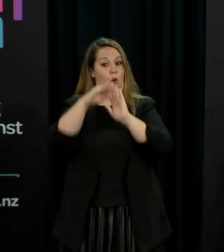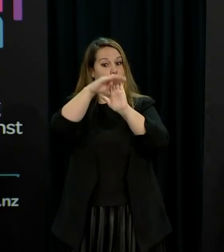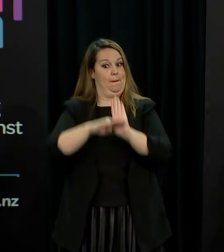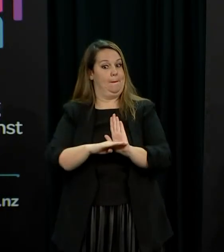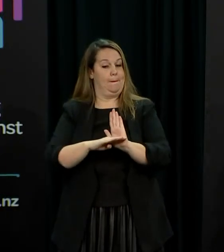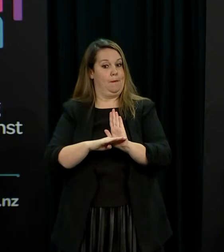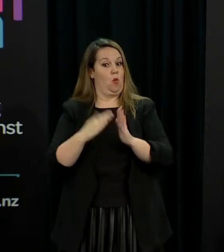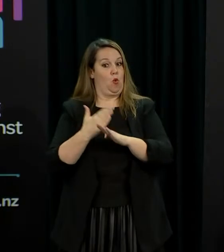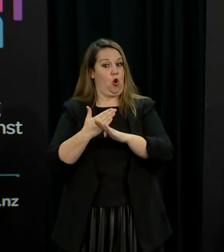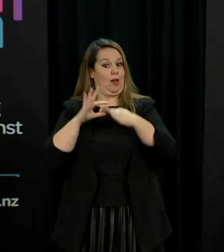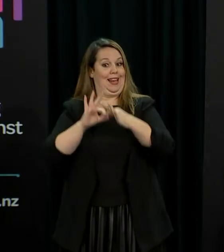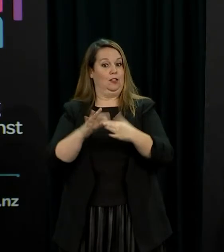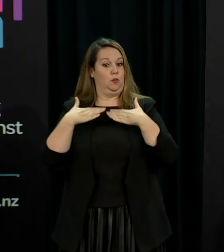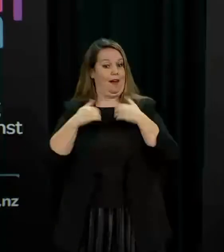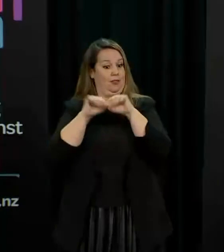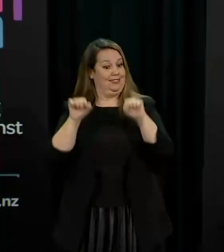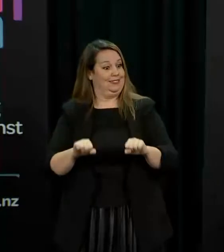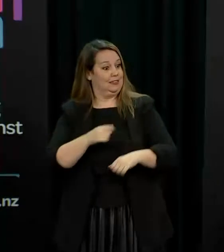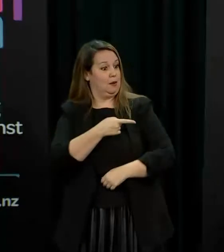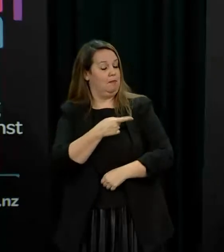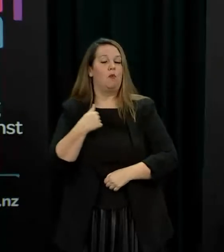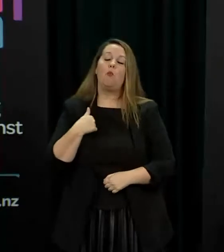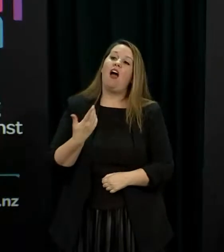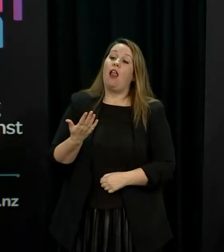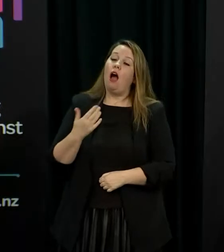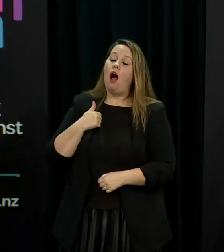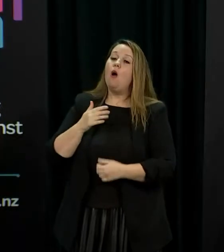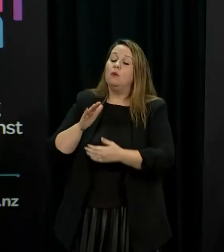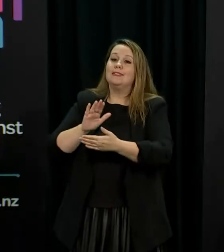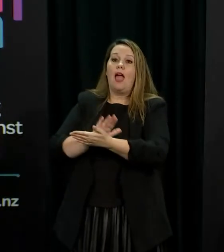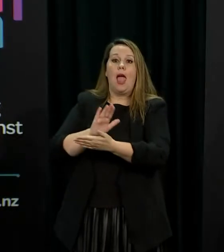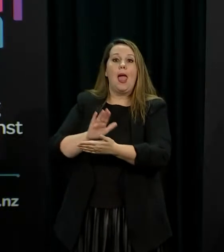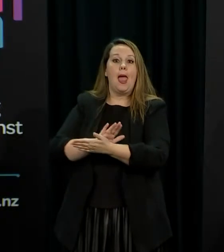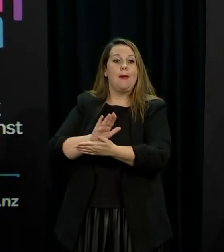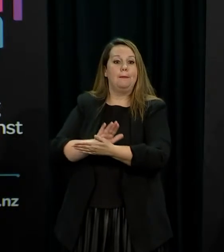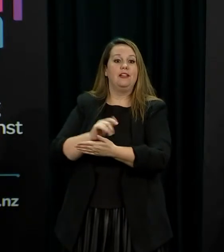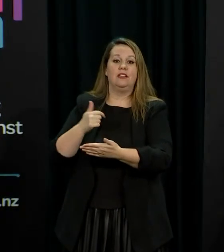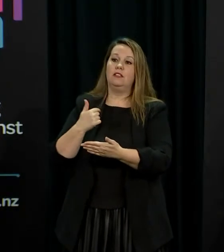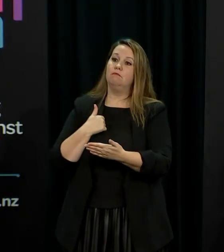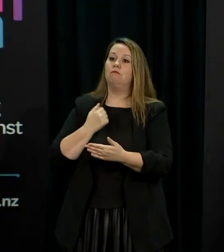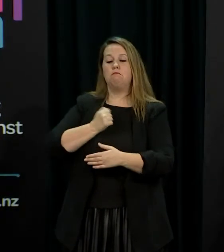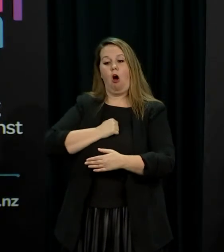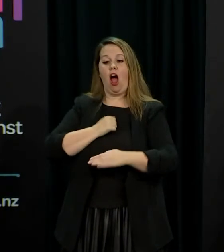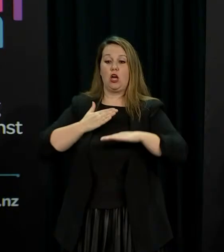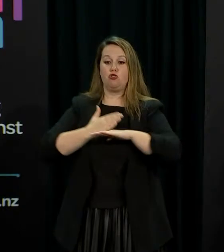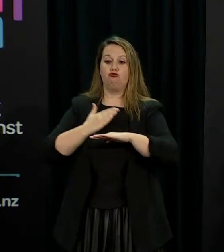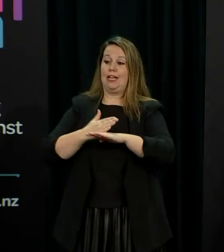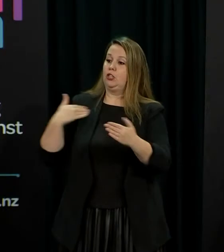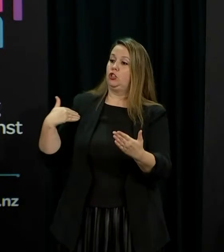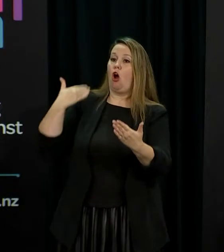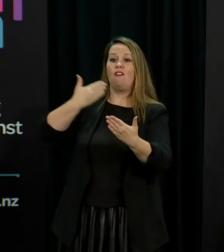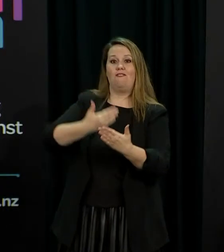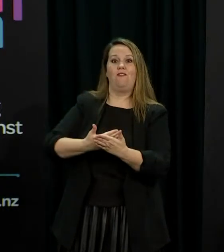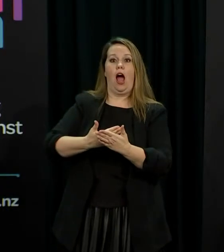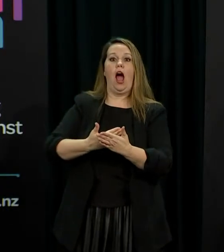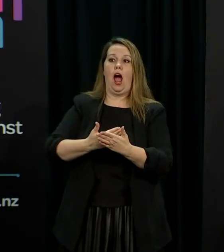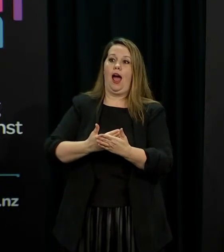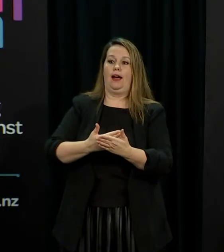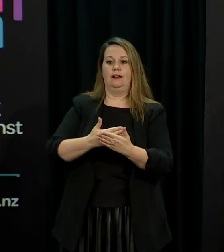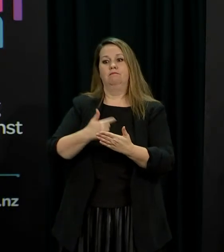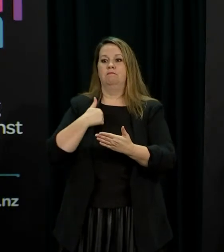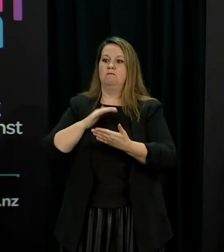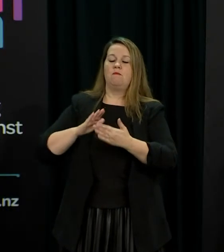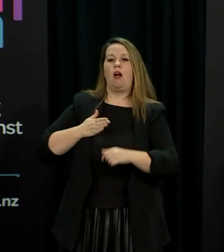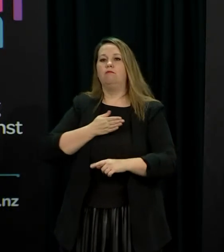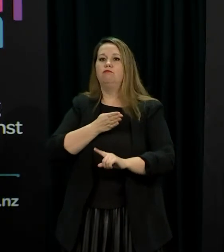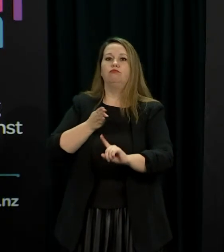I've had, and felt that was, if I look at my career, that's where it had led me to, and I felt that was the place I could and